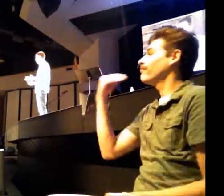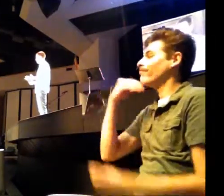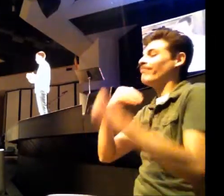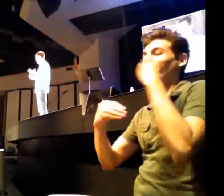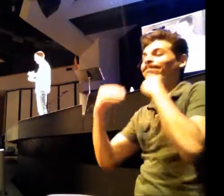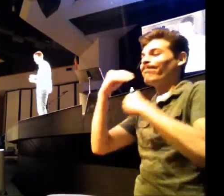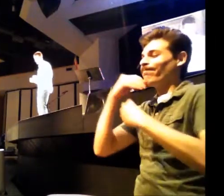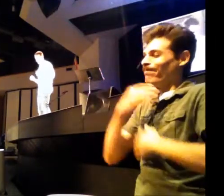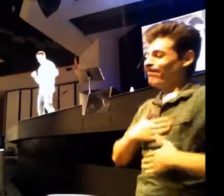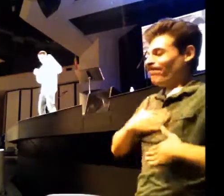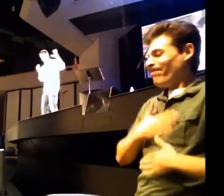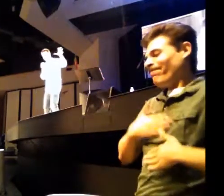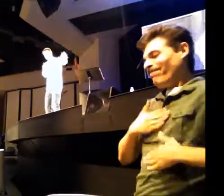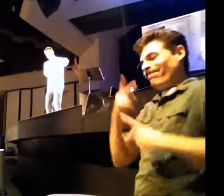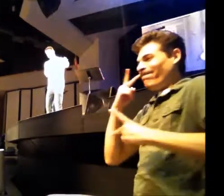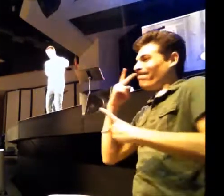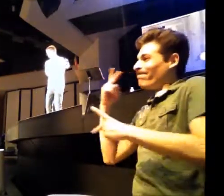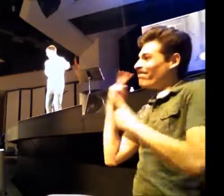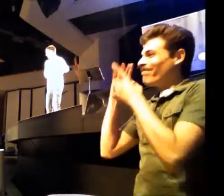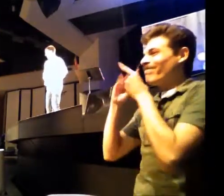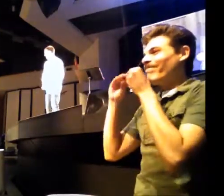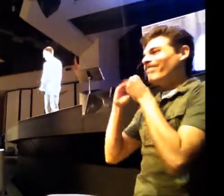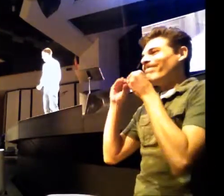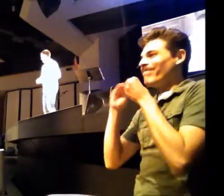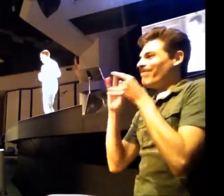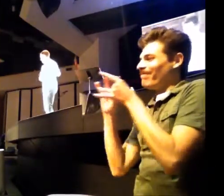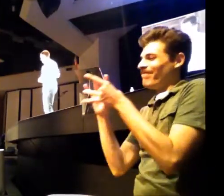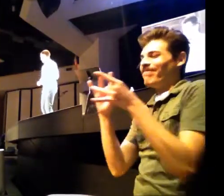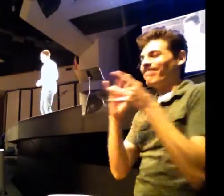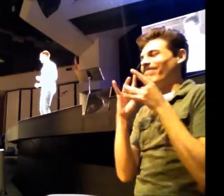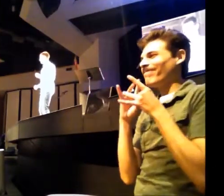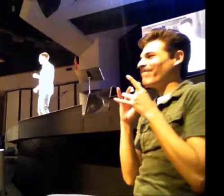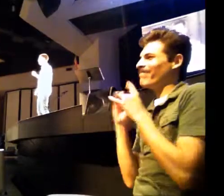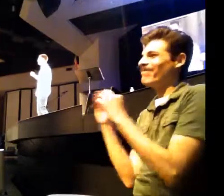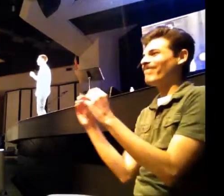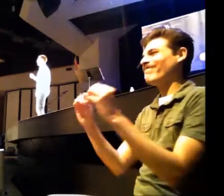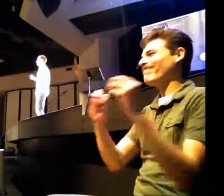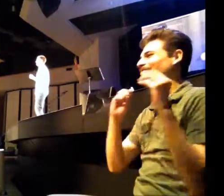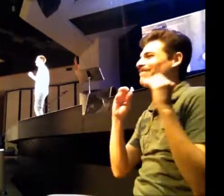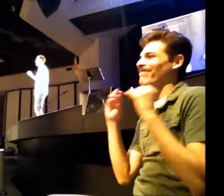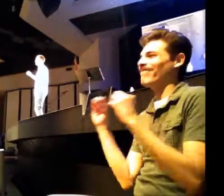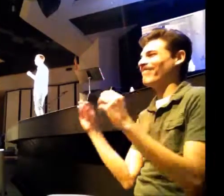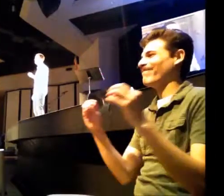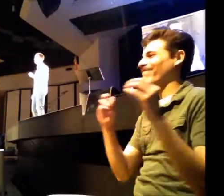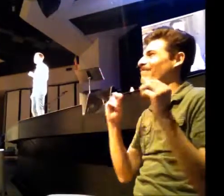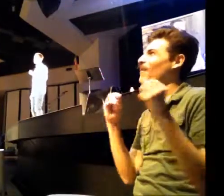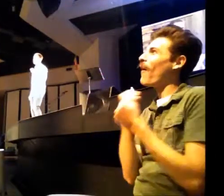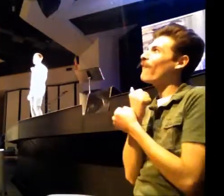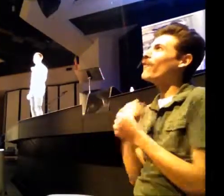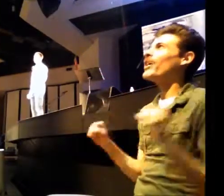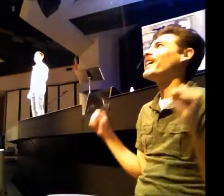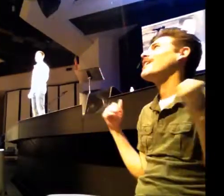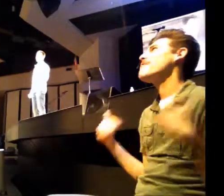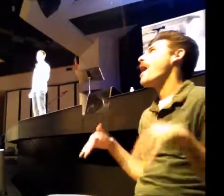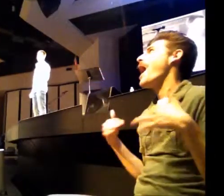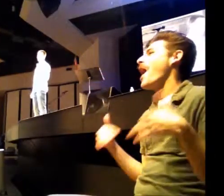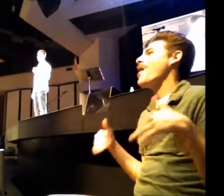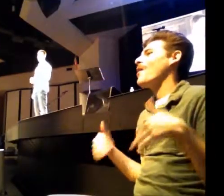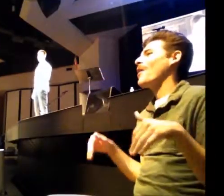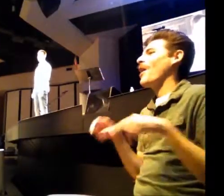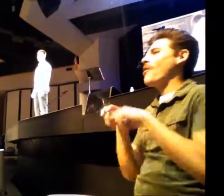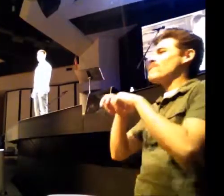of people that are reflecting on a past life in slavery, on the harshness of that, a God who sets them free, and you look and you see them all